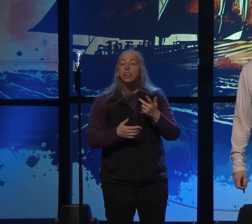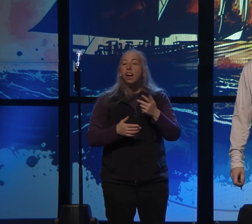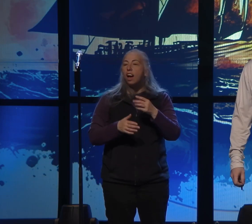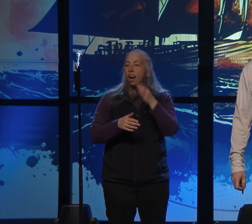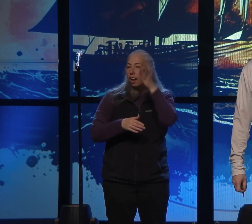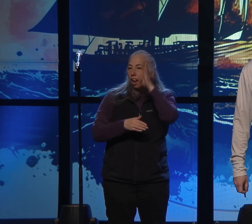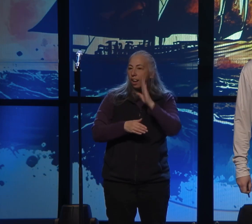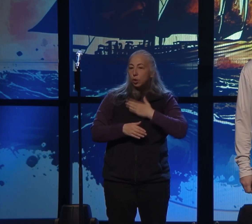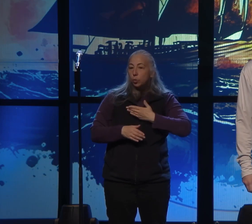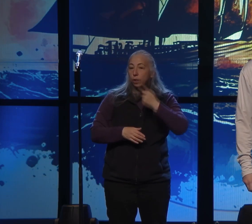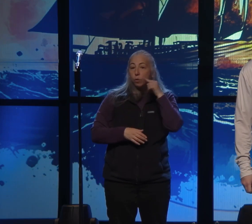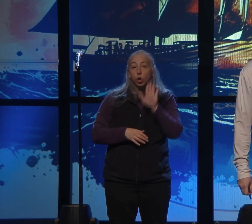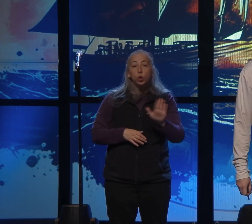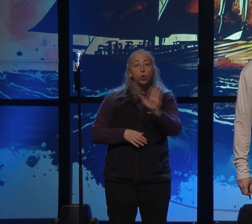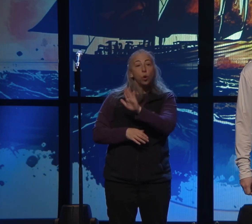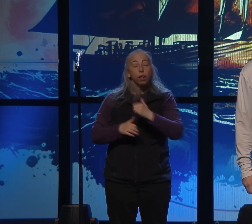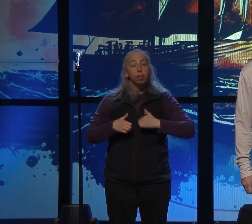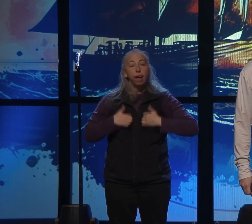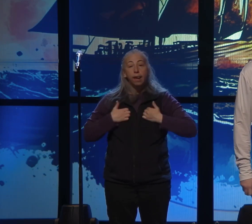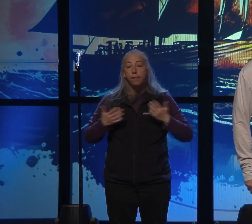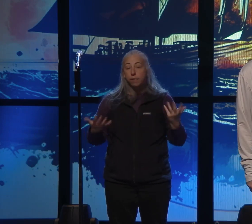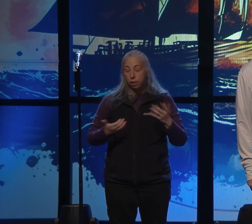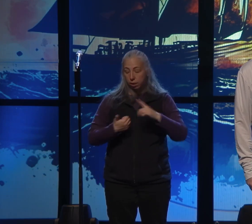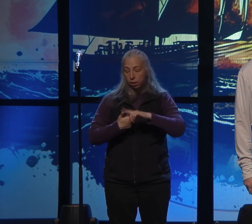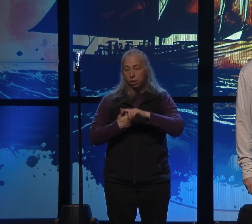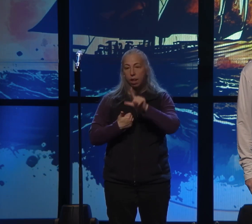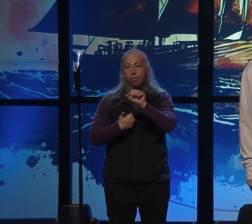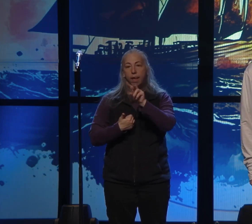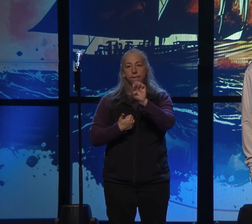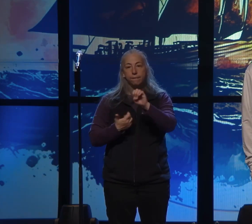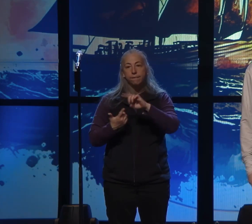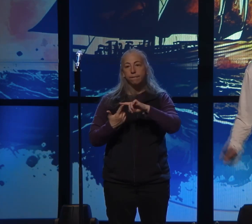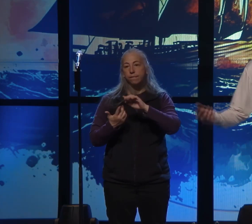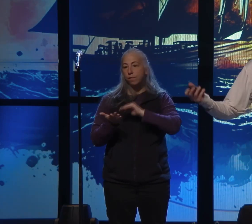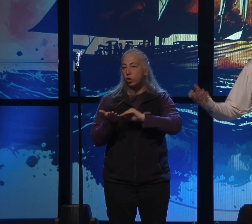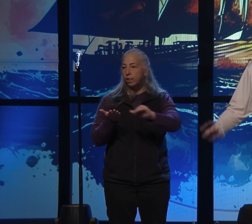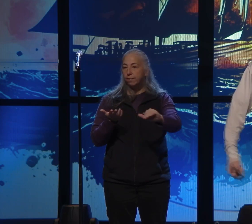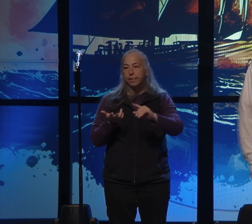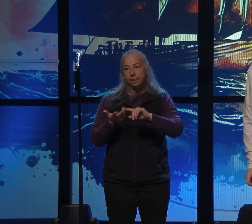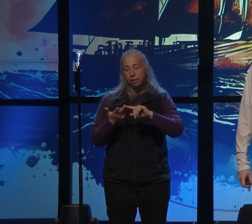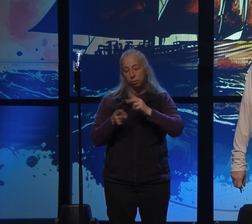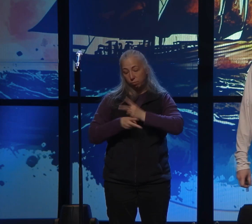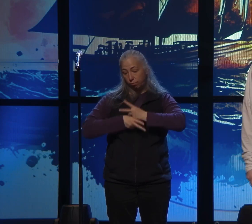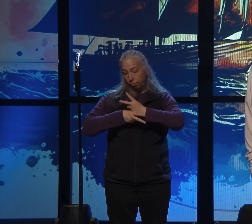life? Love, forgiveness, and care for the least of these.